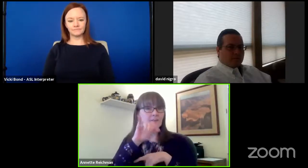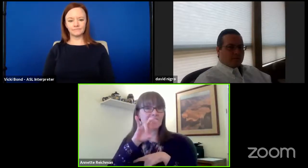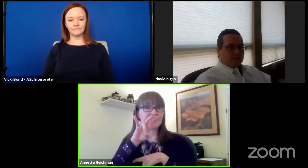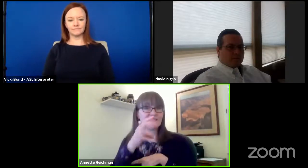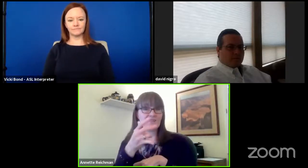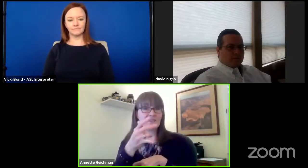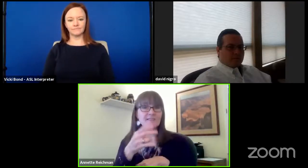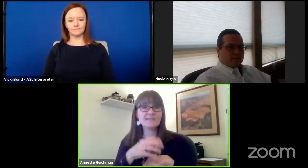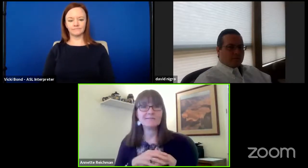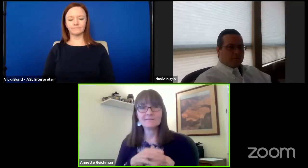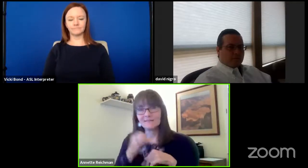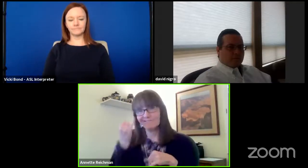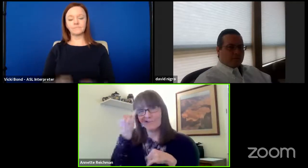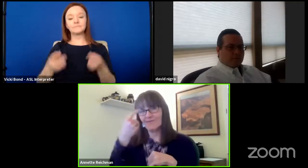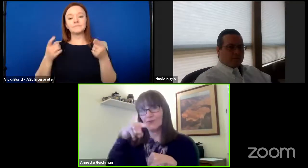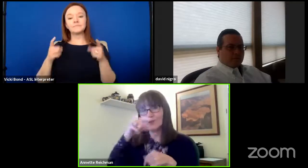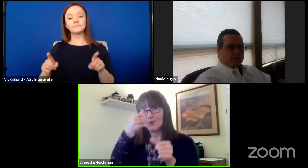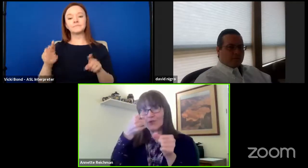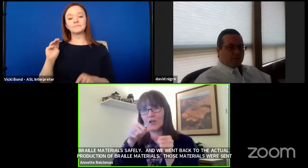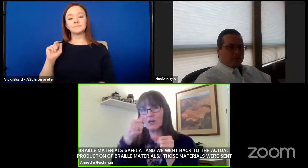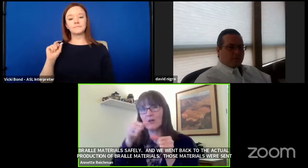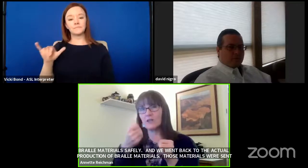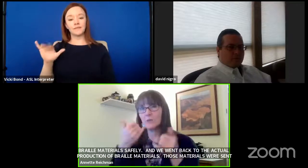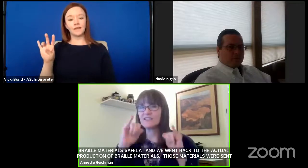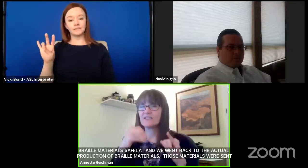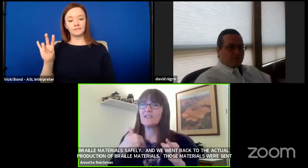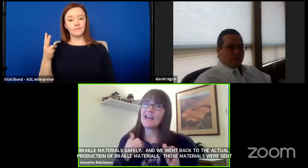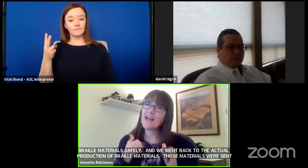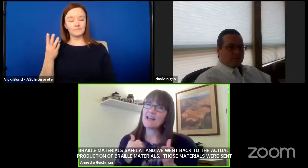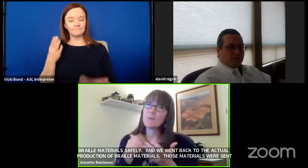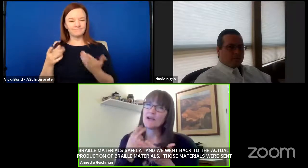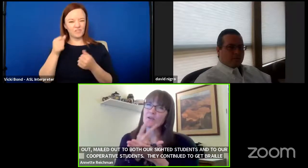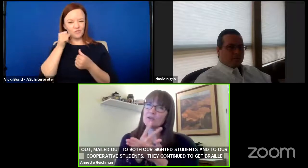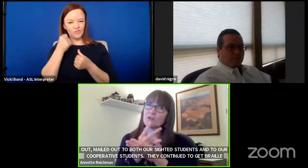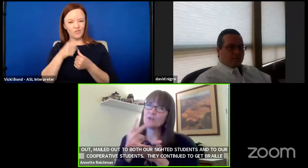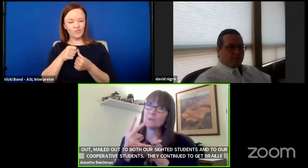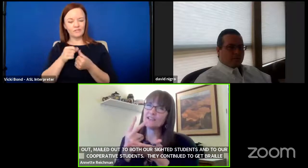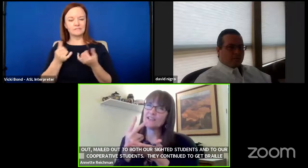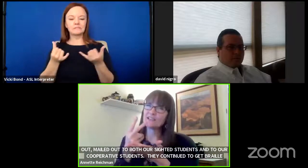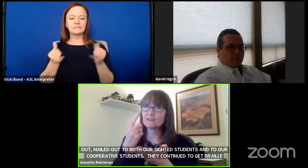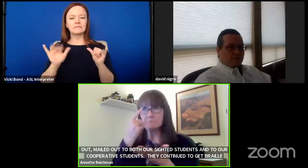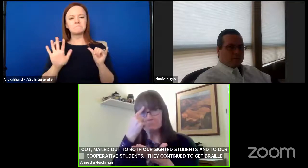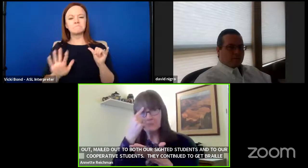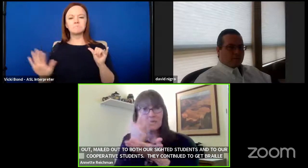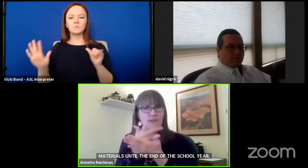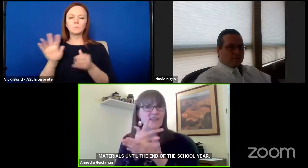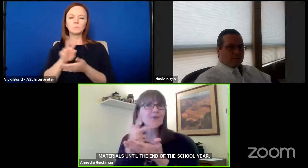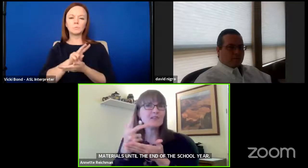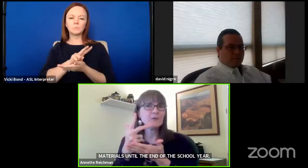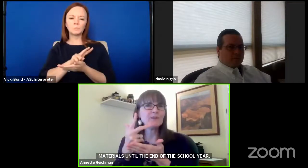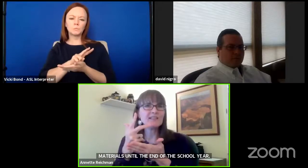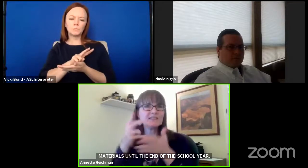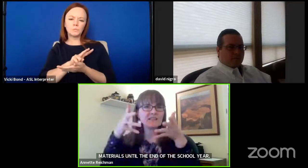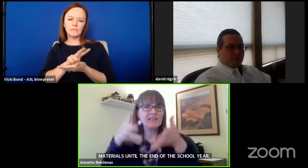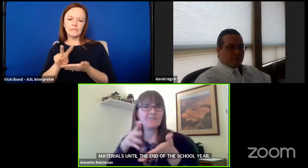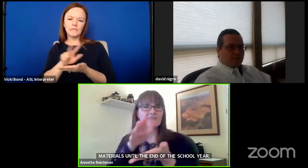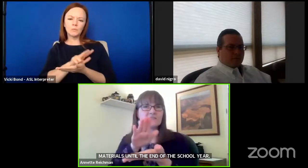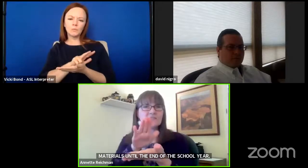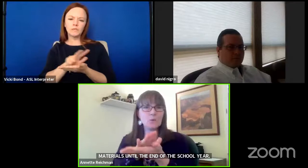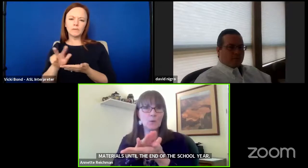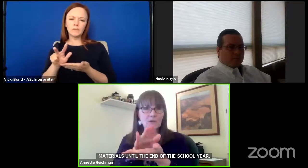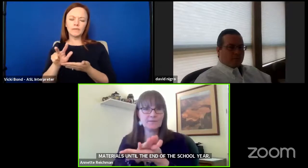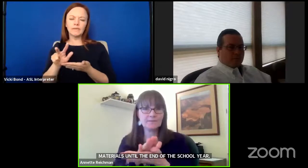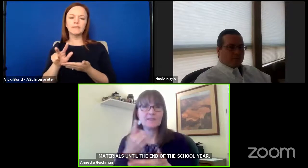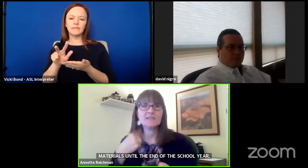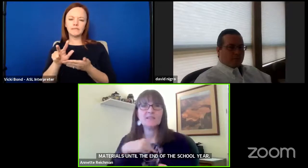So, May 7th, if you recall, we still had about 2 weeks, maybe 3 weeks left